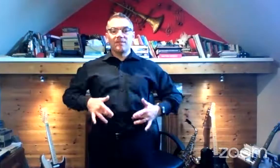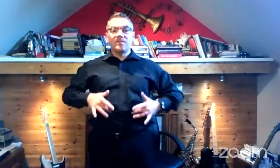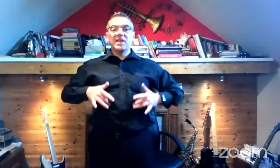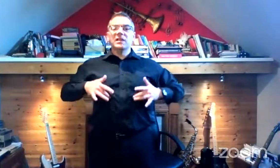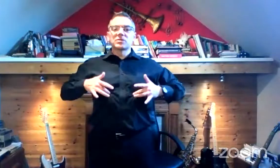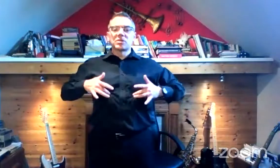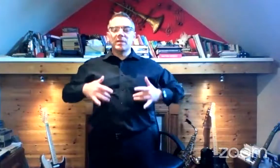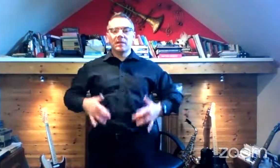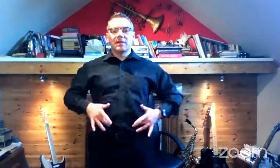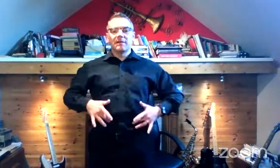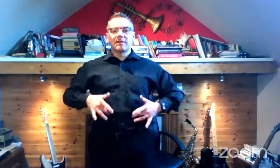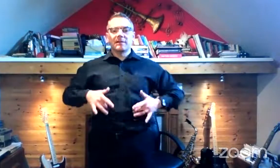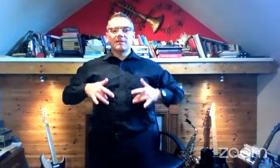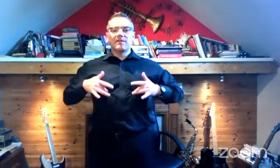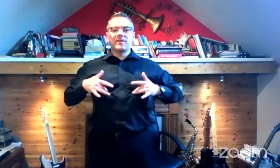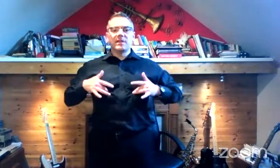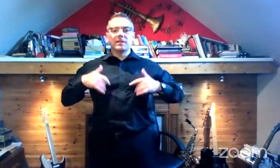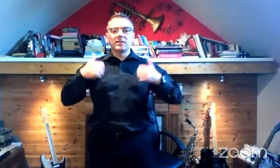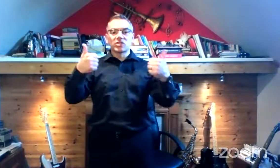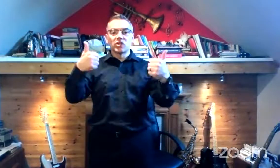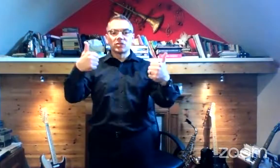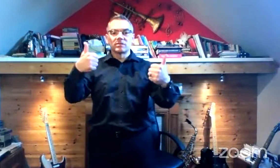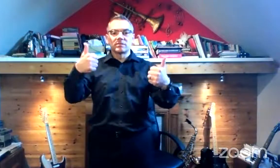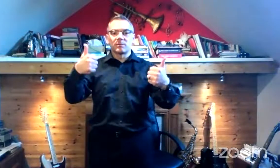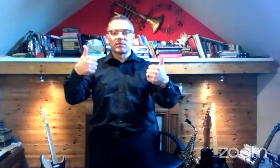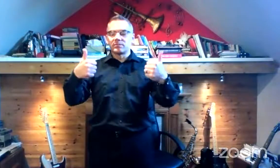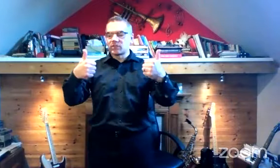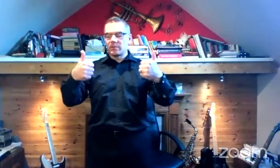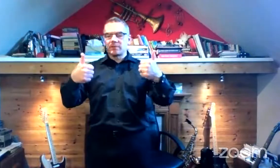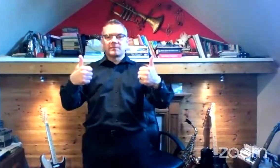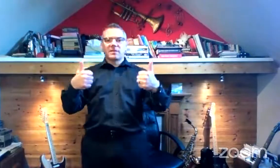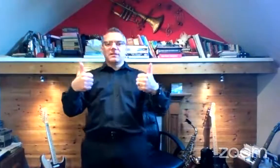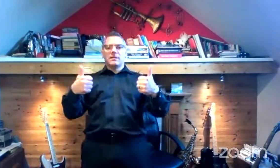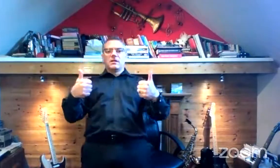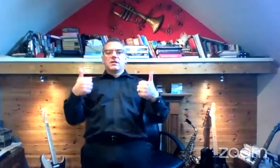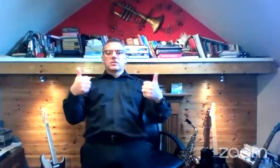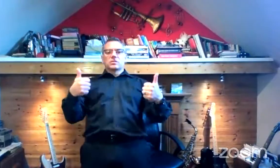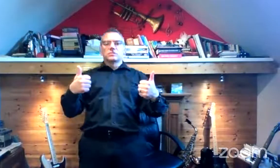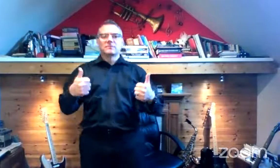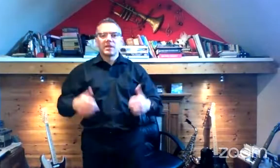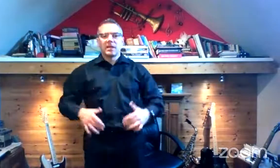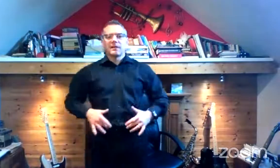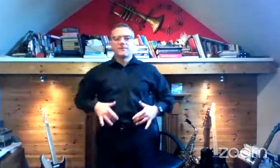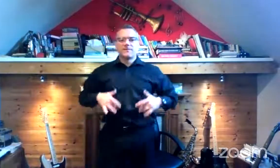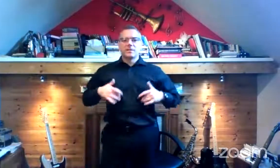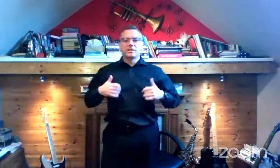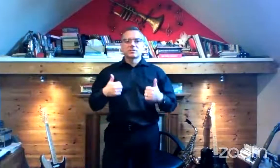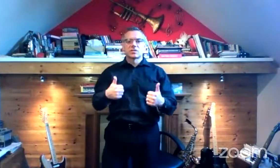to feel your tummy, right? Feels good, double thumbs up, right? Good, it feels